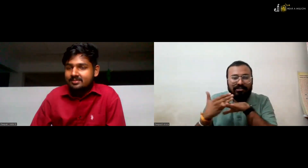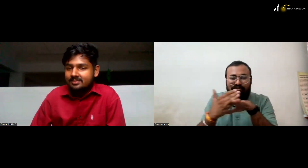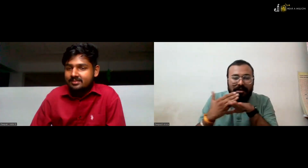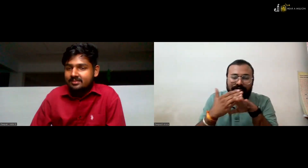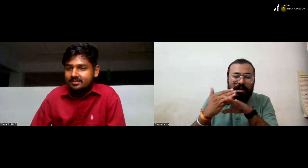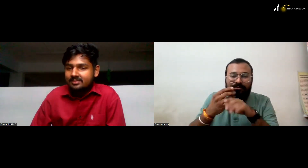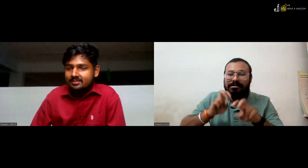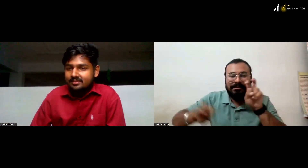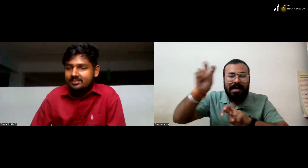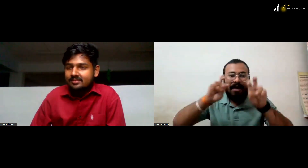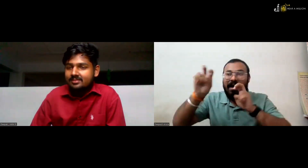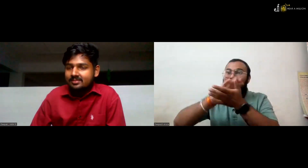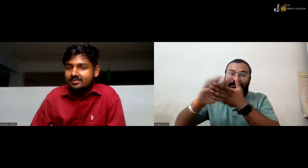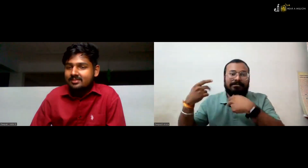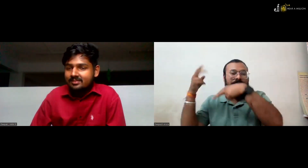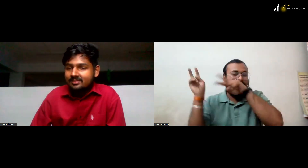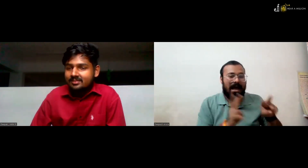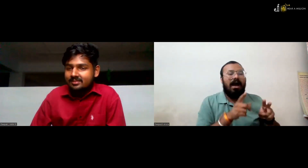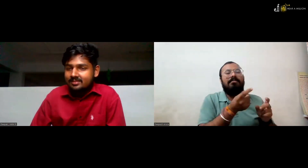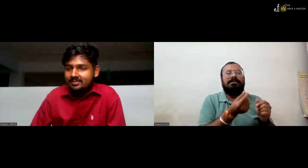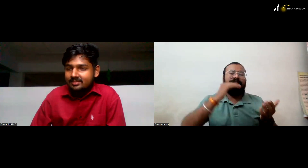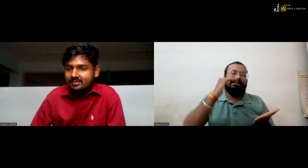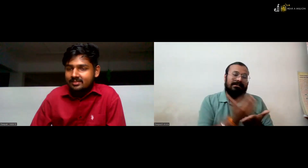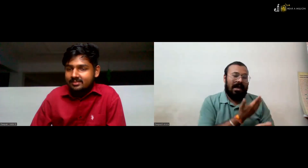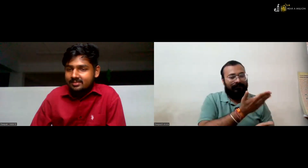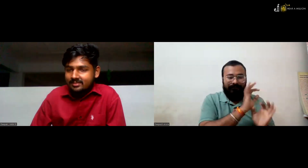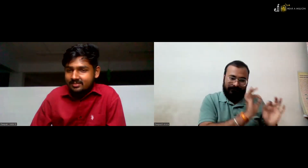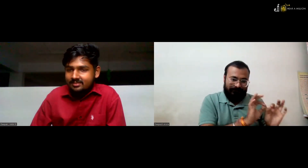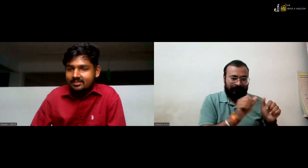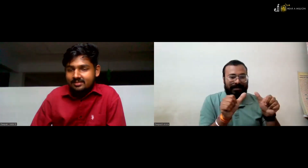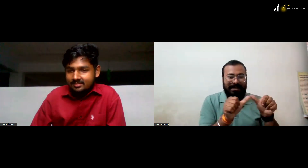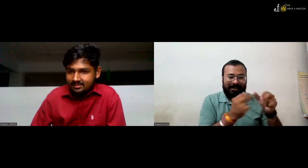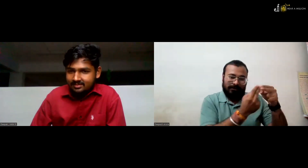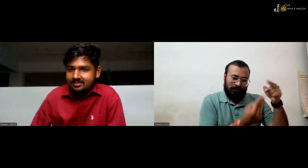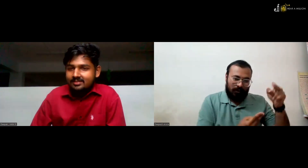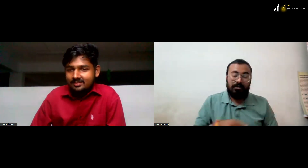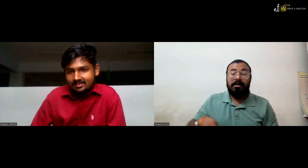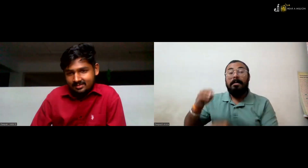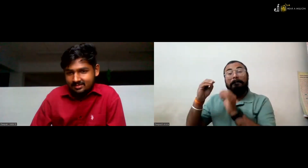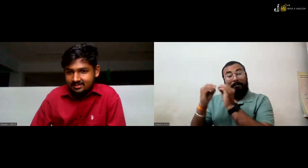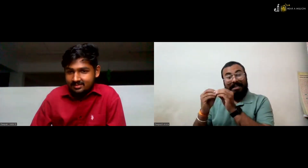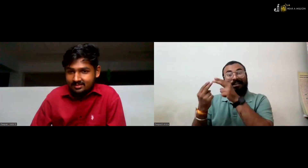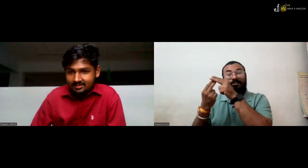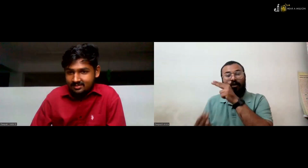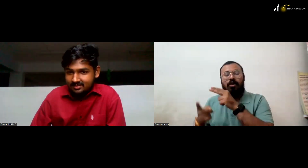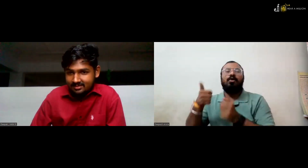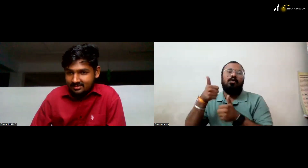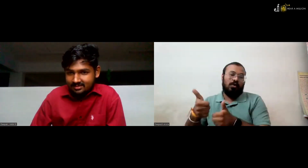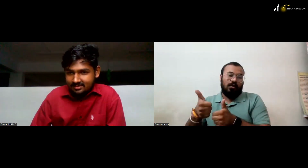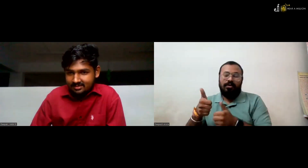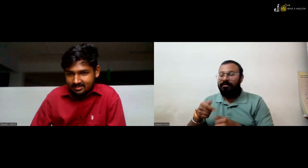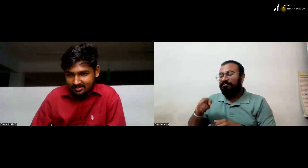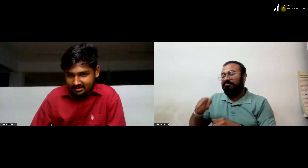food. So we have to share all of the things, and we have to plan accordingly. That's how we can save the money, right? That would be